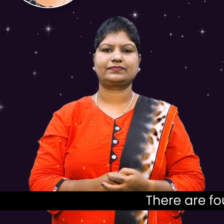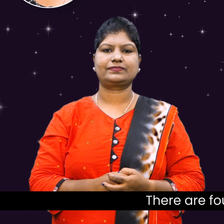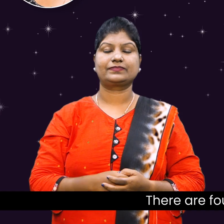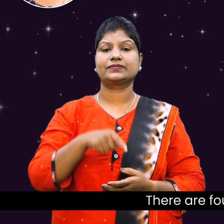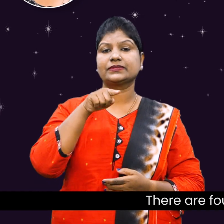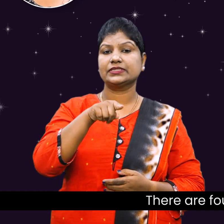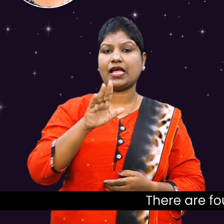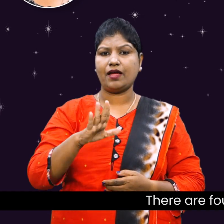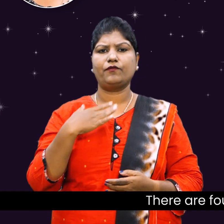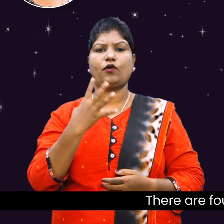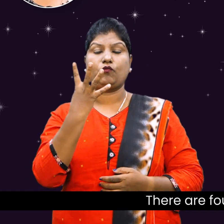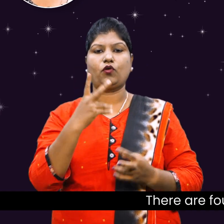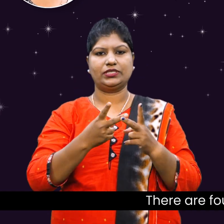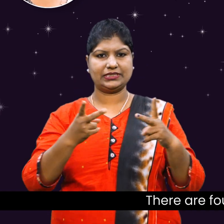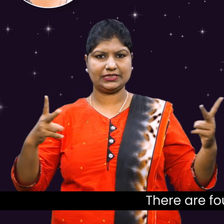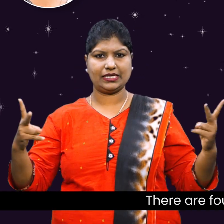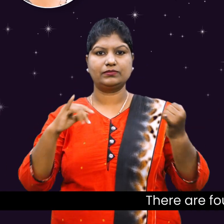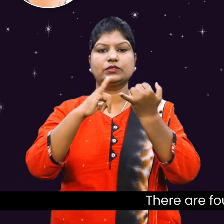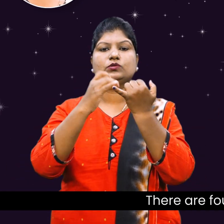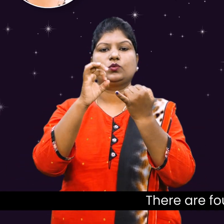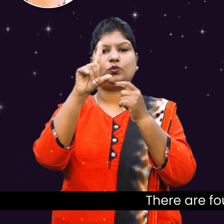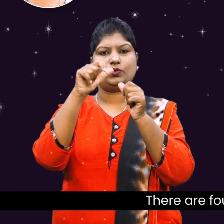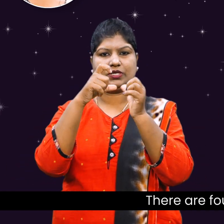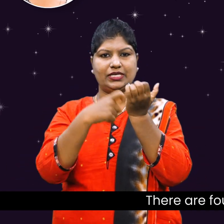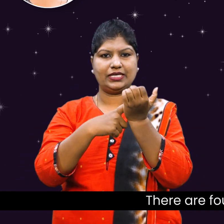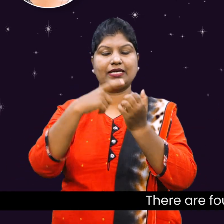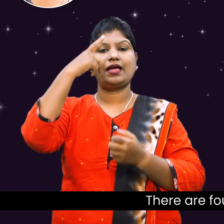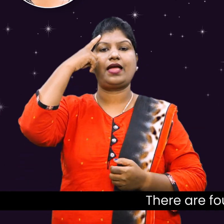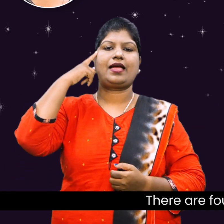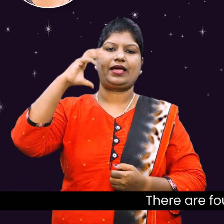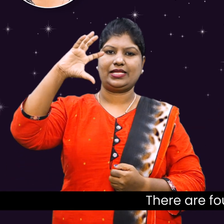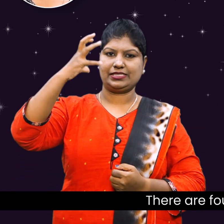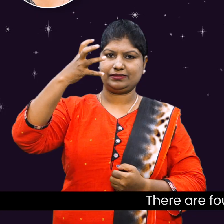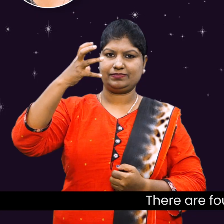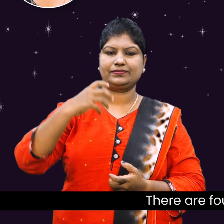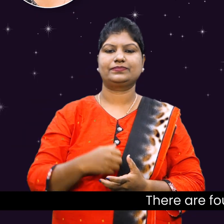There are 4 types of solar eclipse.